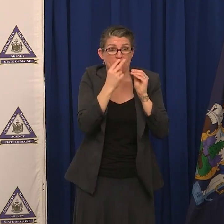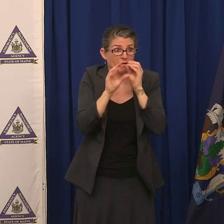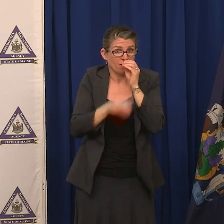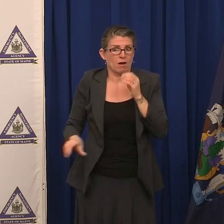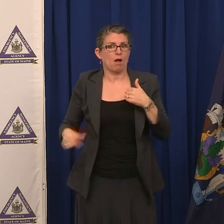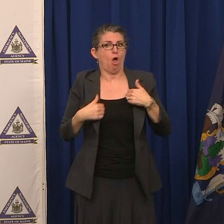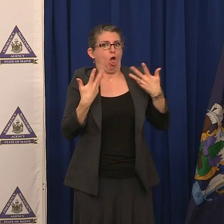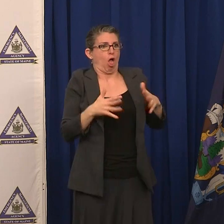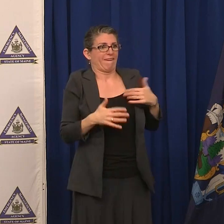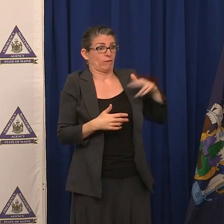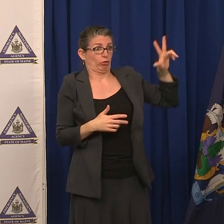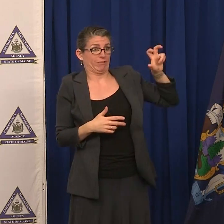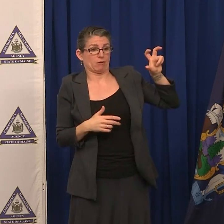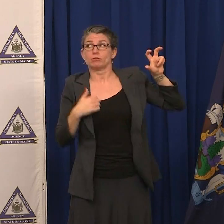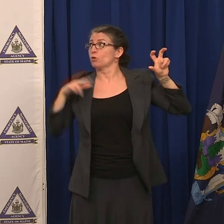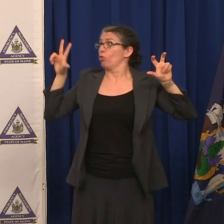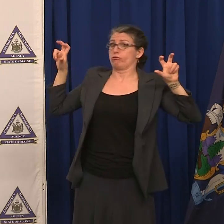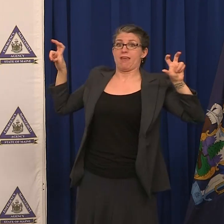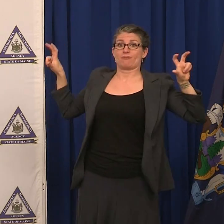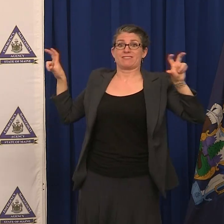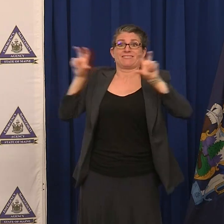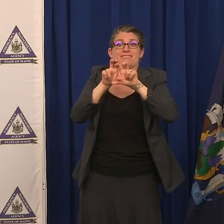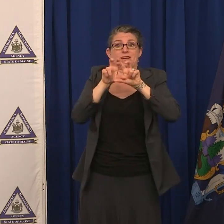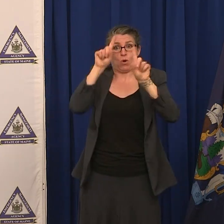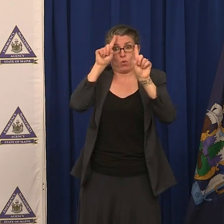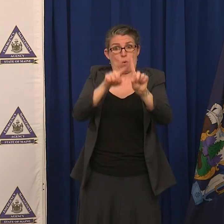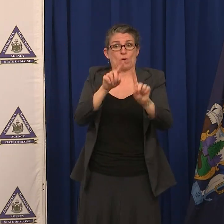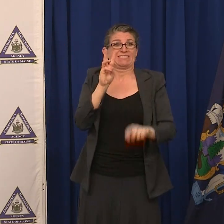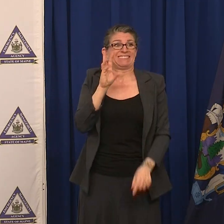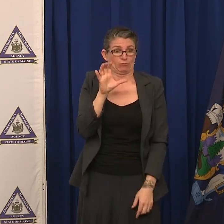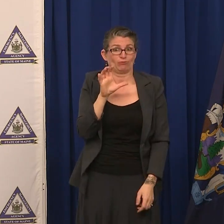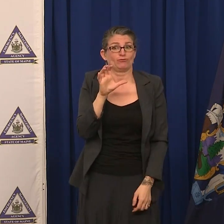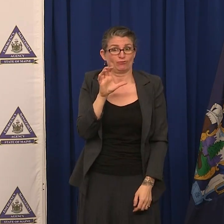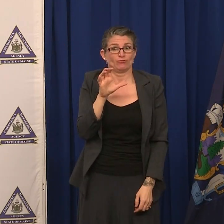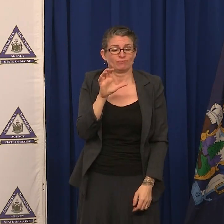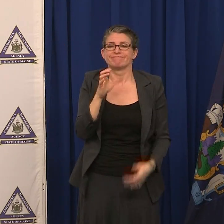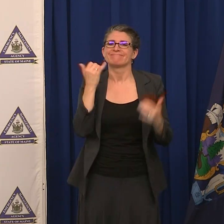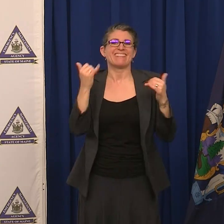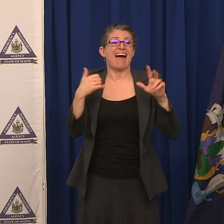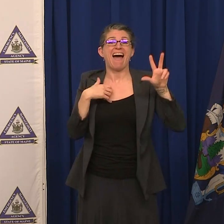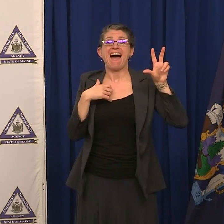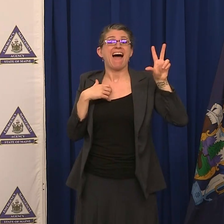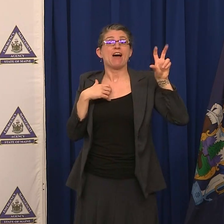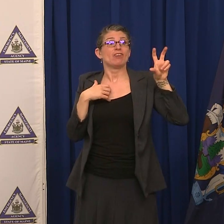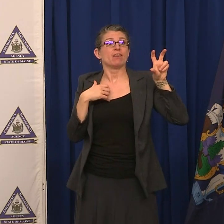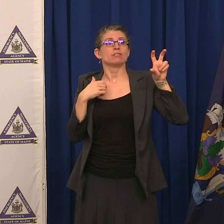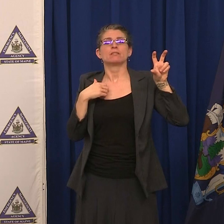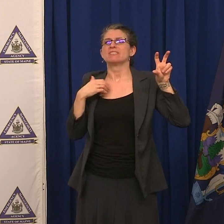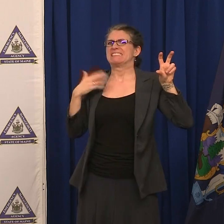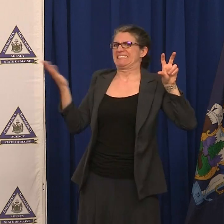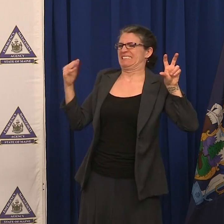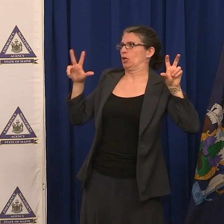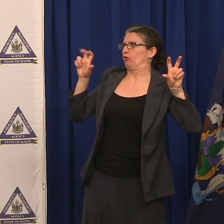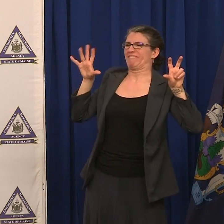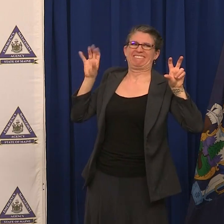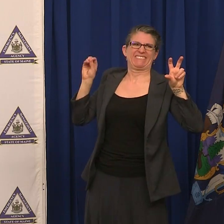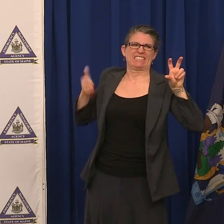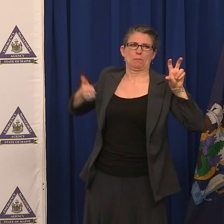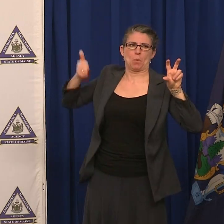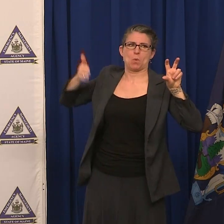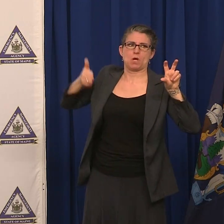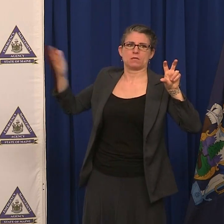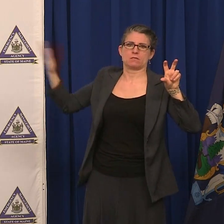are actually officially changing our request from 300 additional ventilators from the stockpile to